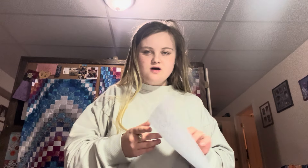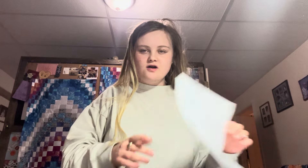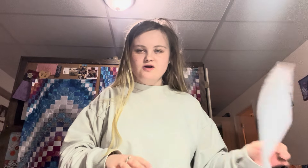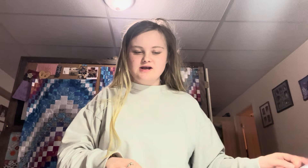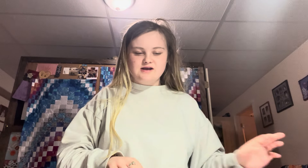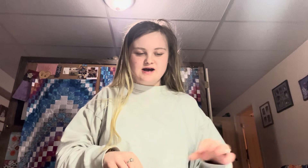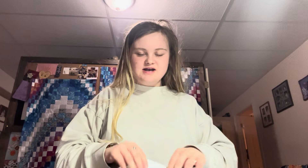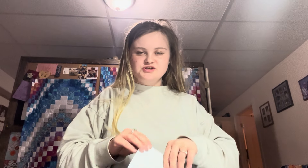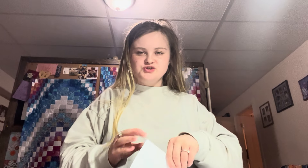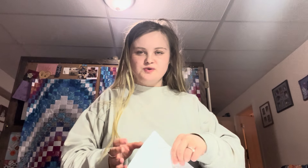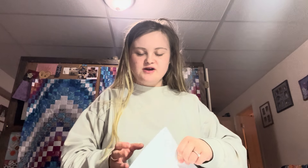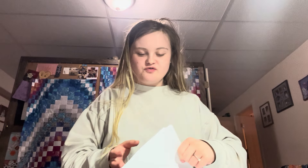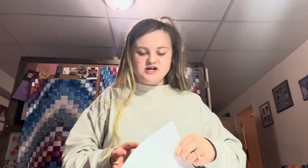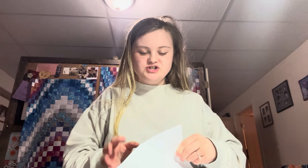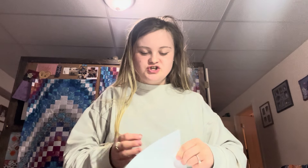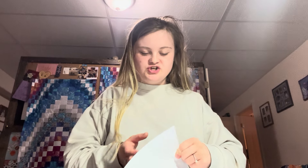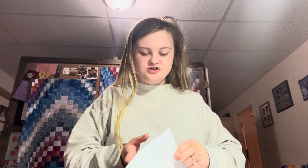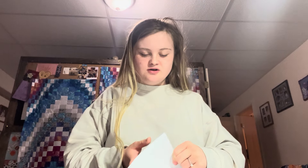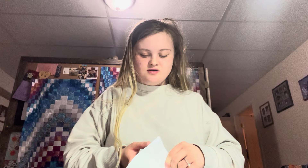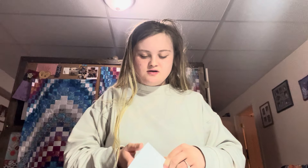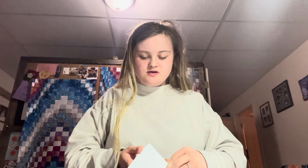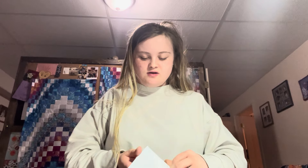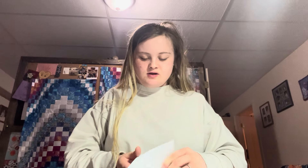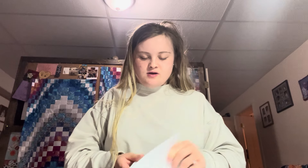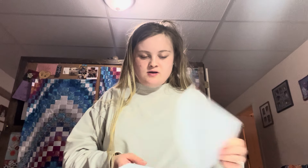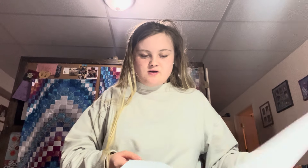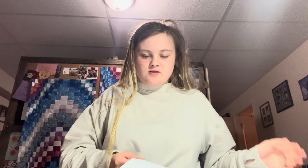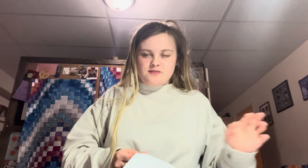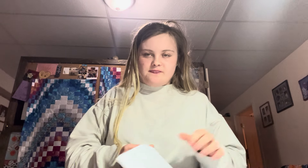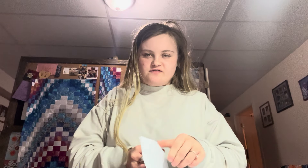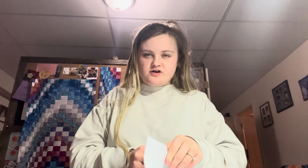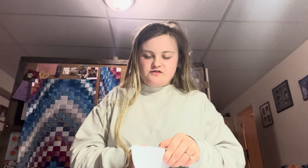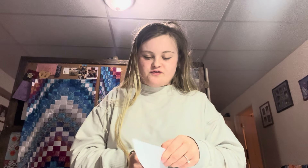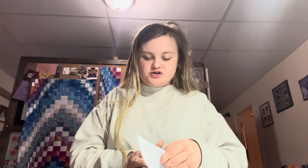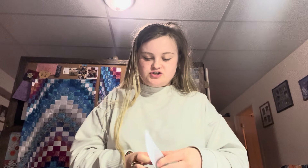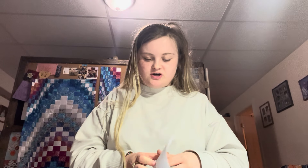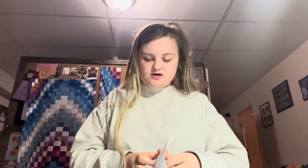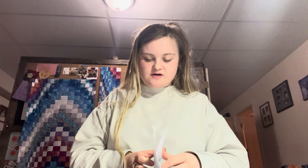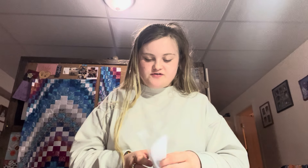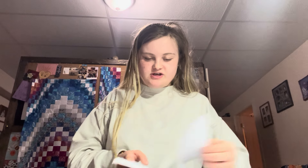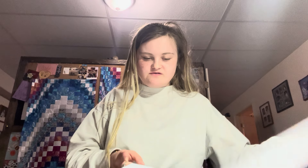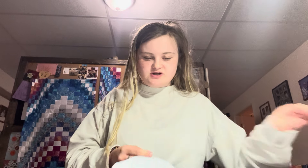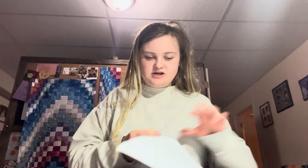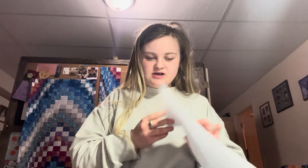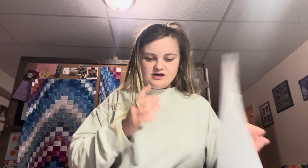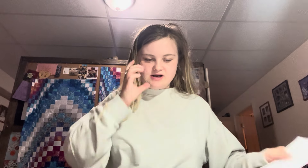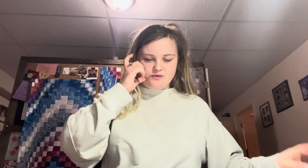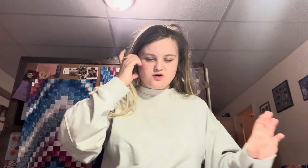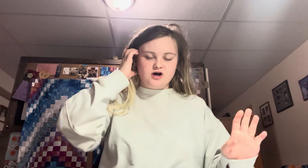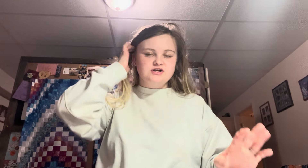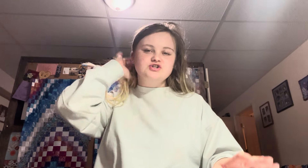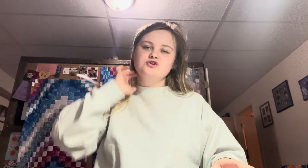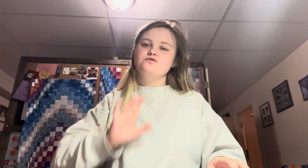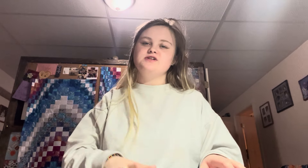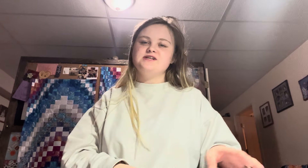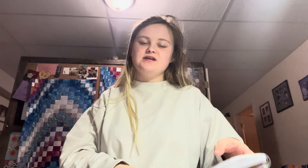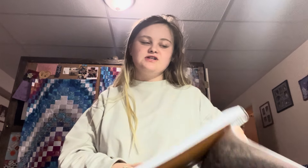All right, guys, we have reached the very first song of the evening. Now we're on to the second